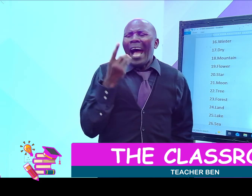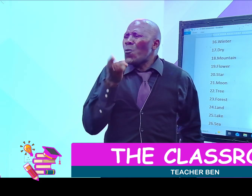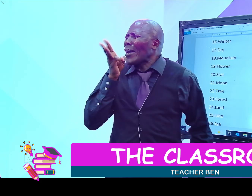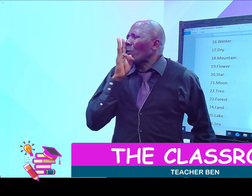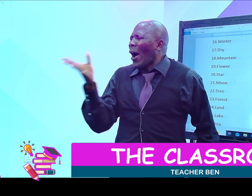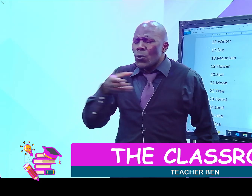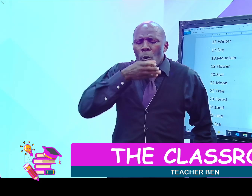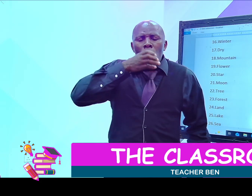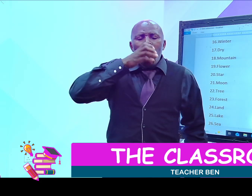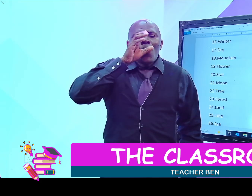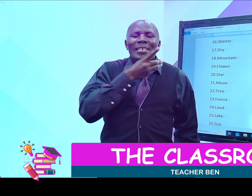When it's dry,